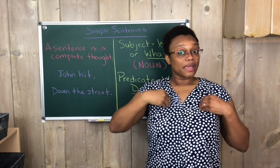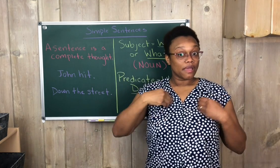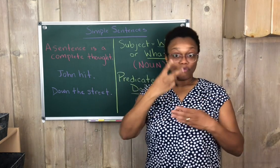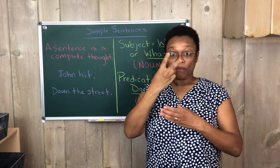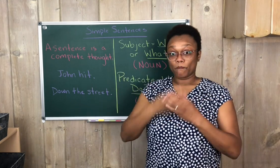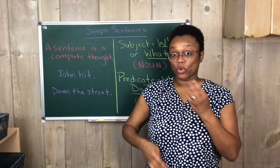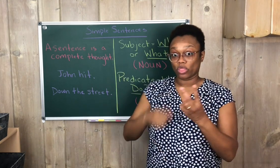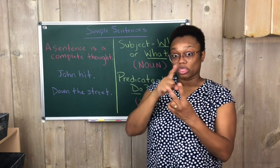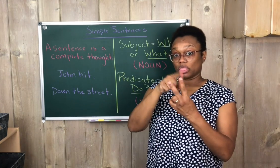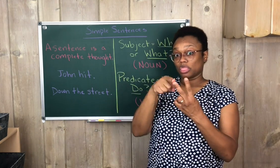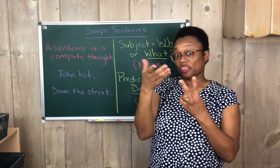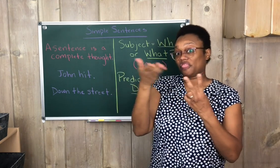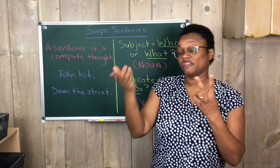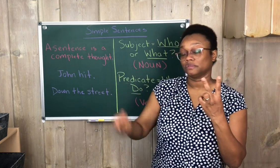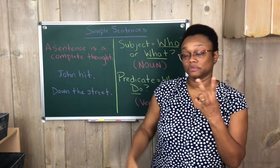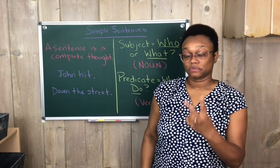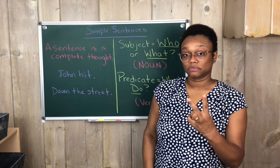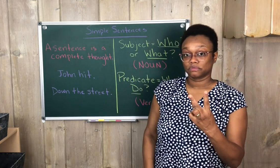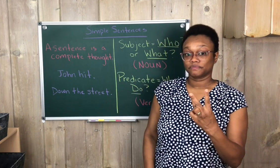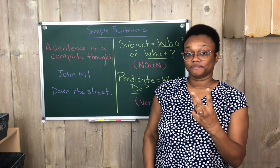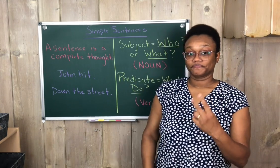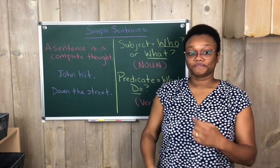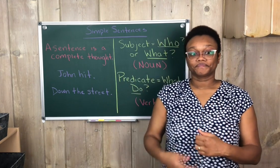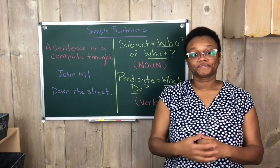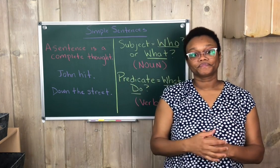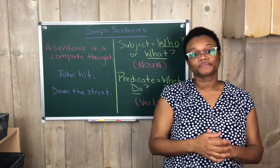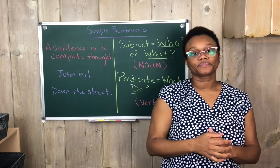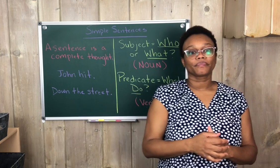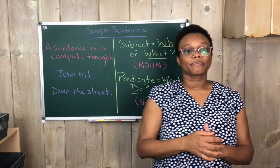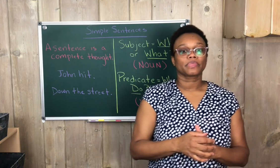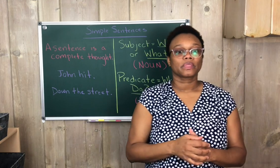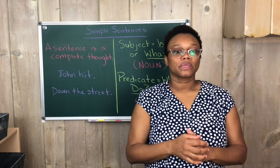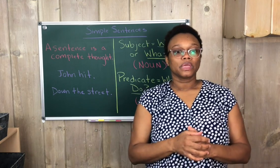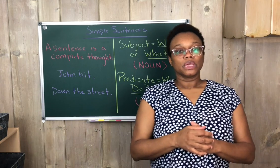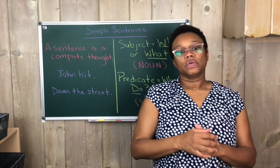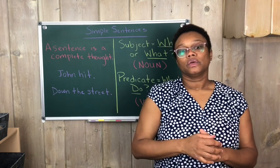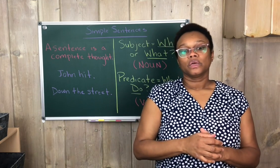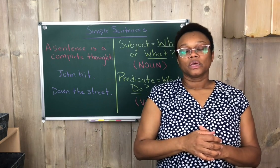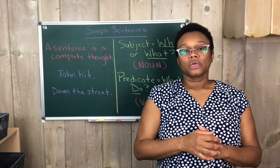It must have both the subject and predicate.